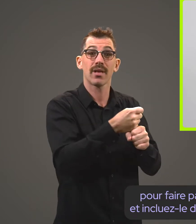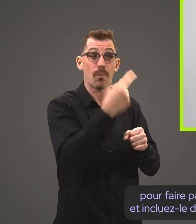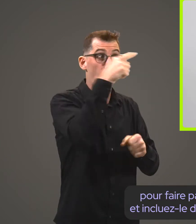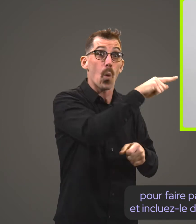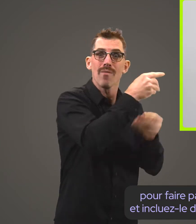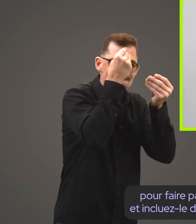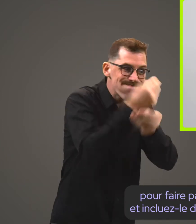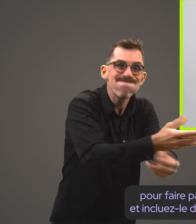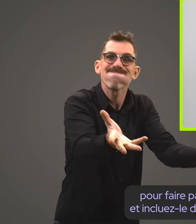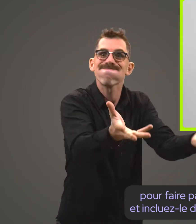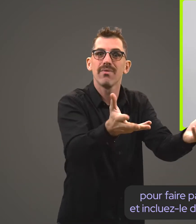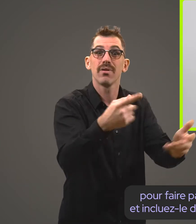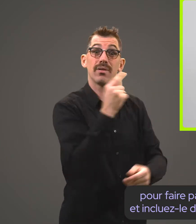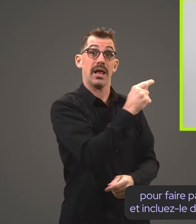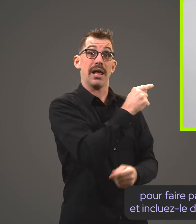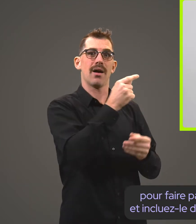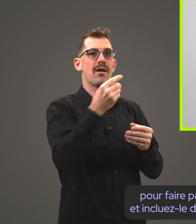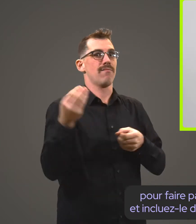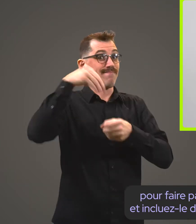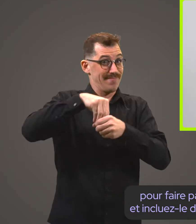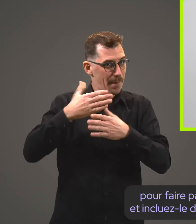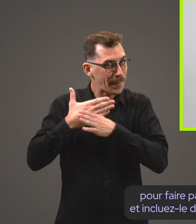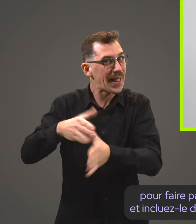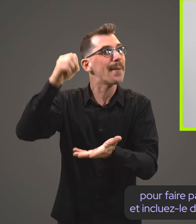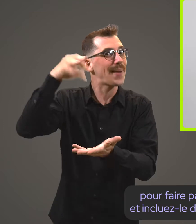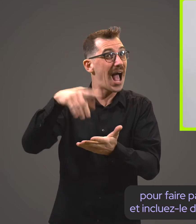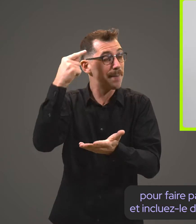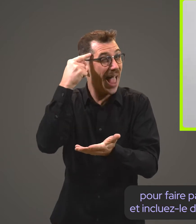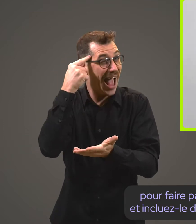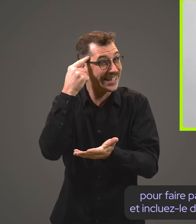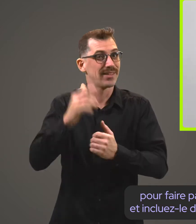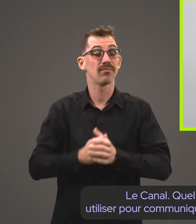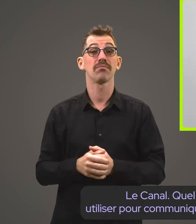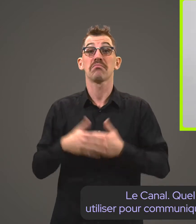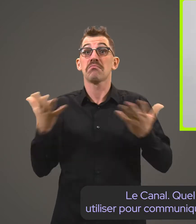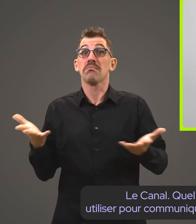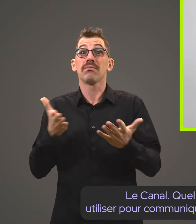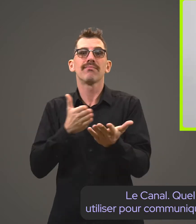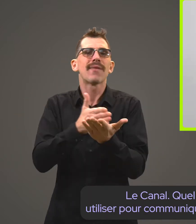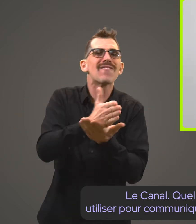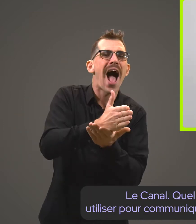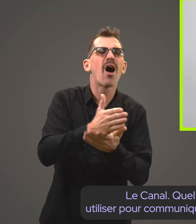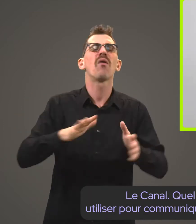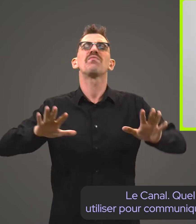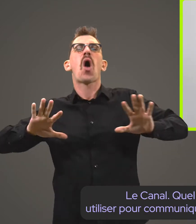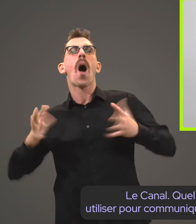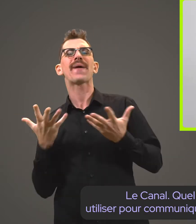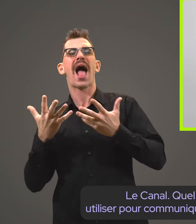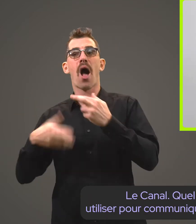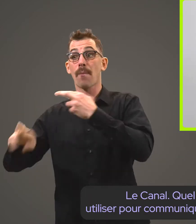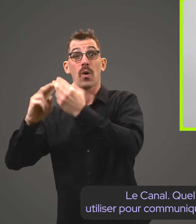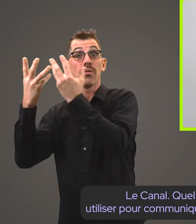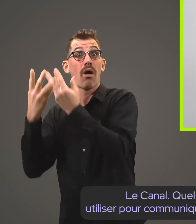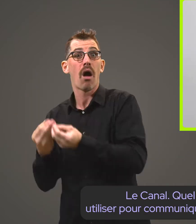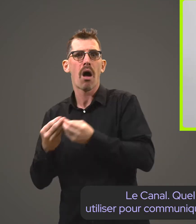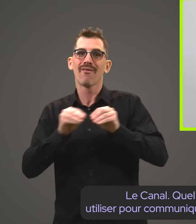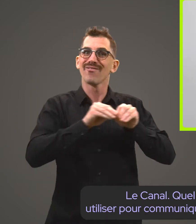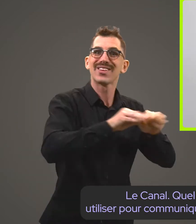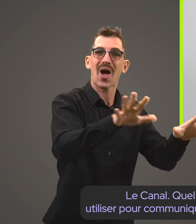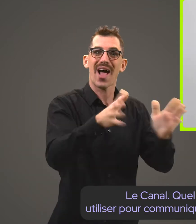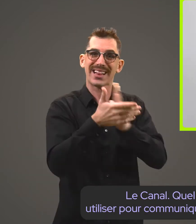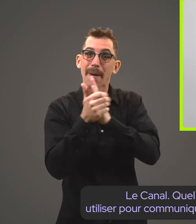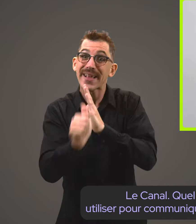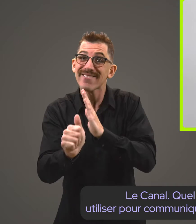to deliver your message and include them in your planning. The channel. What medium can we use